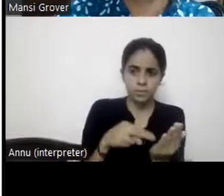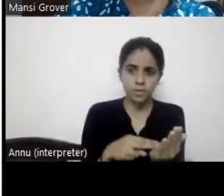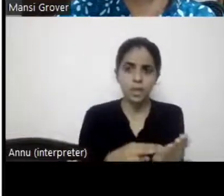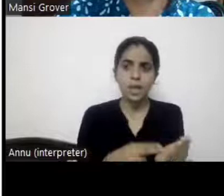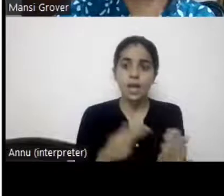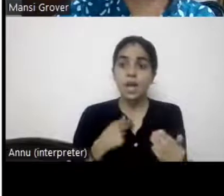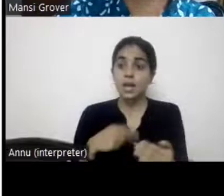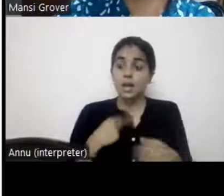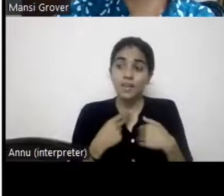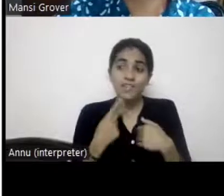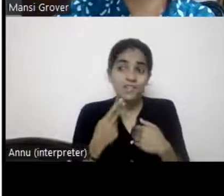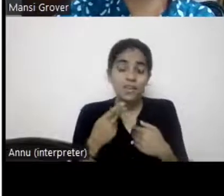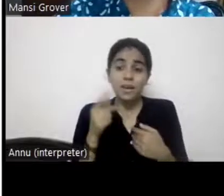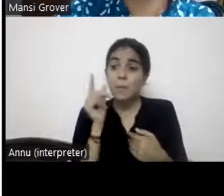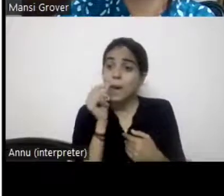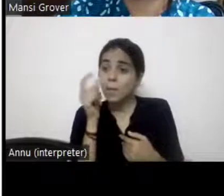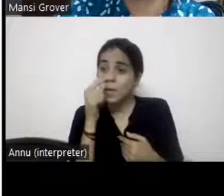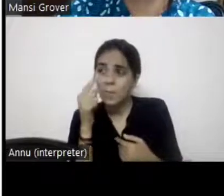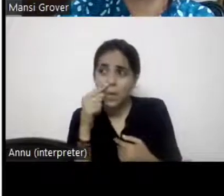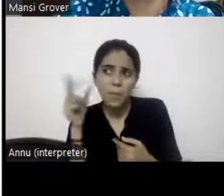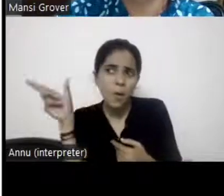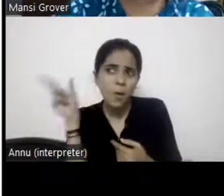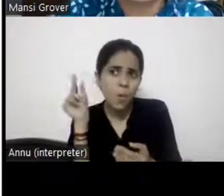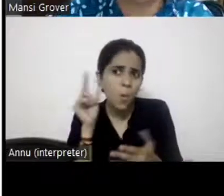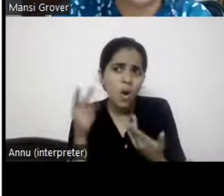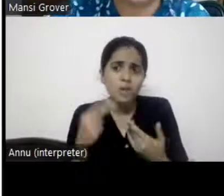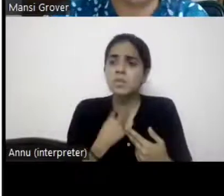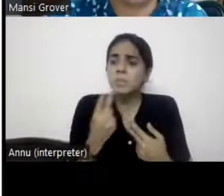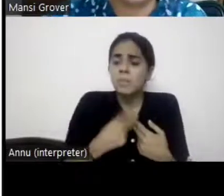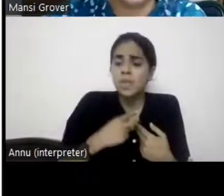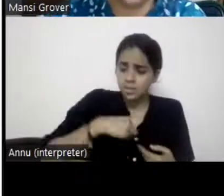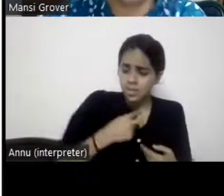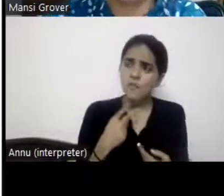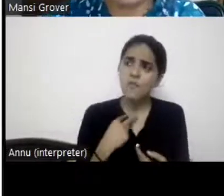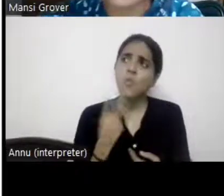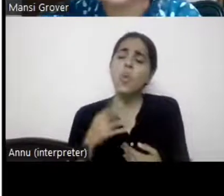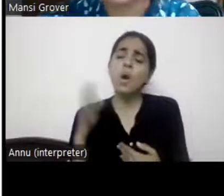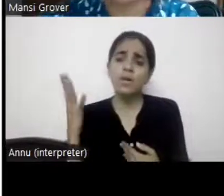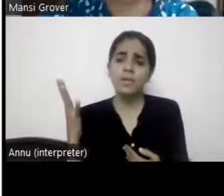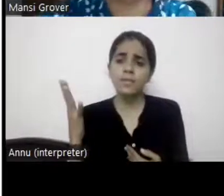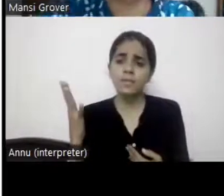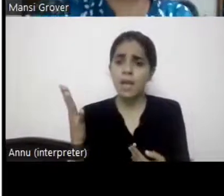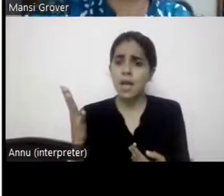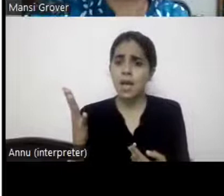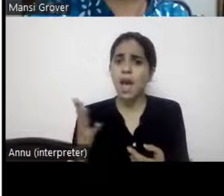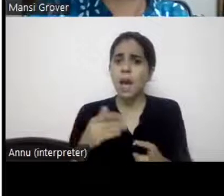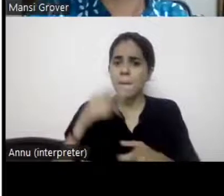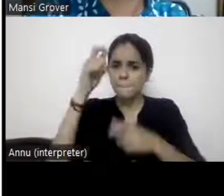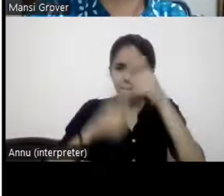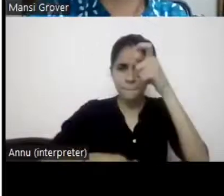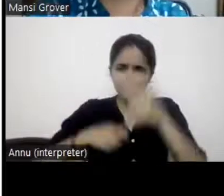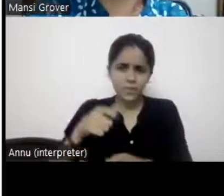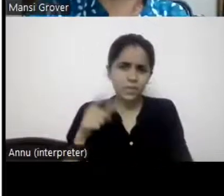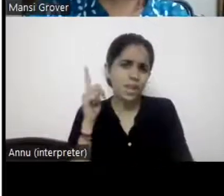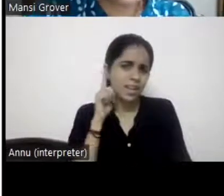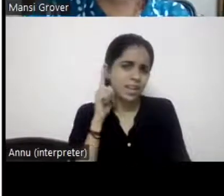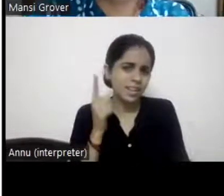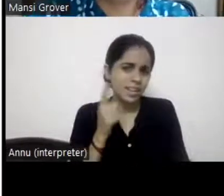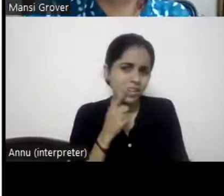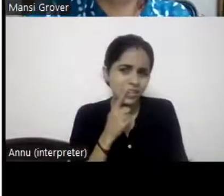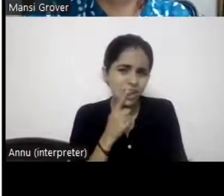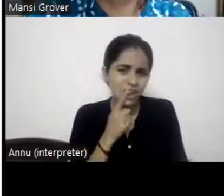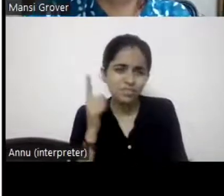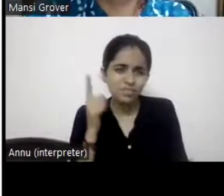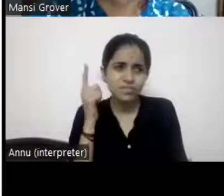voice, the sounds of my parents' voices are still in my ears. To most people, the deaf sound